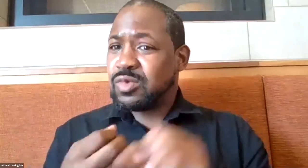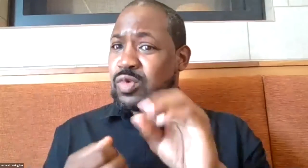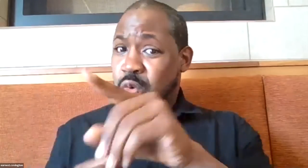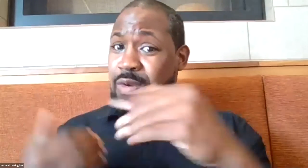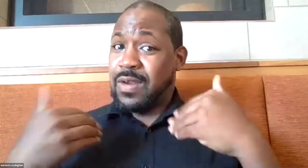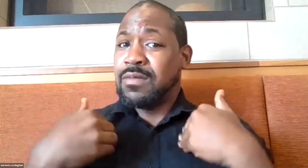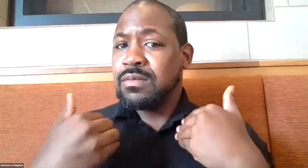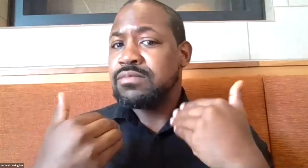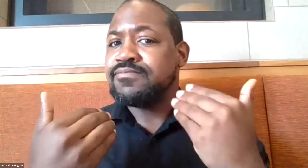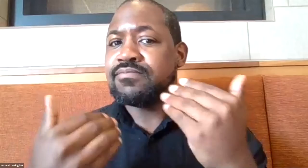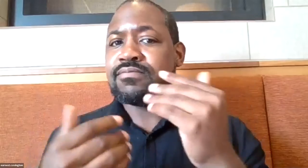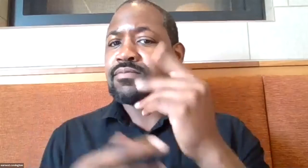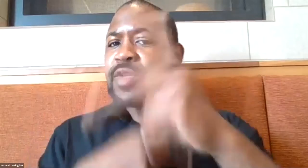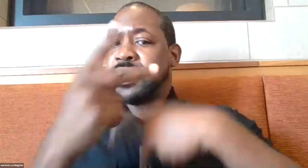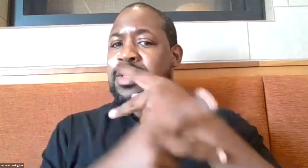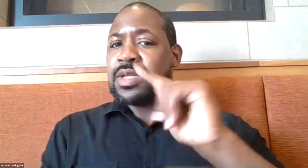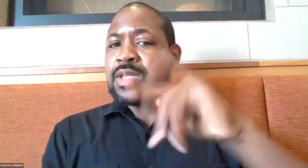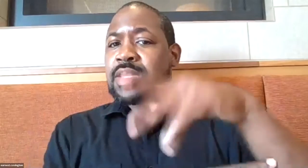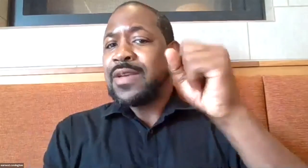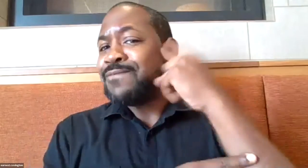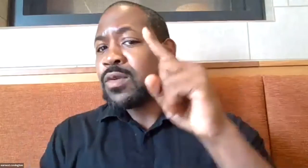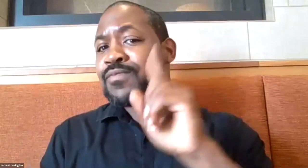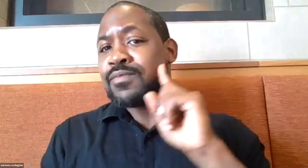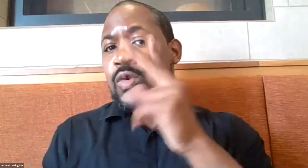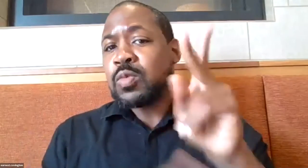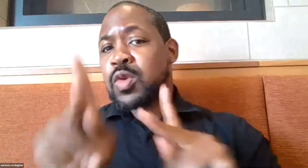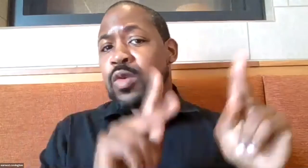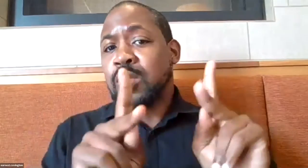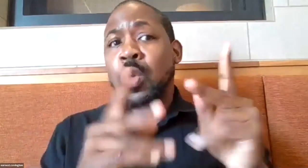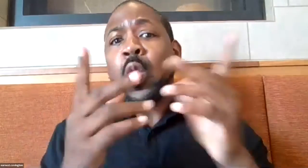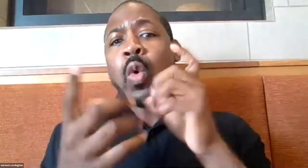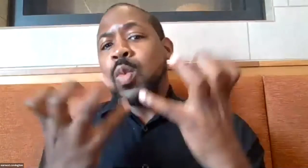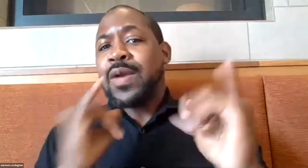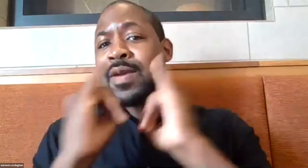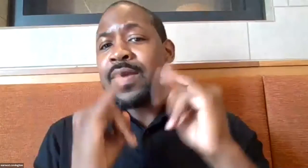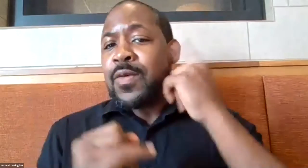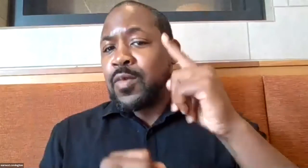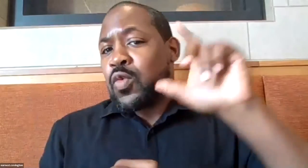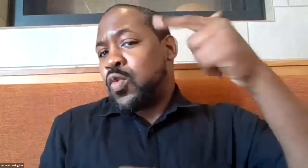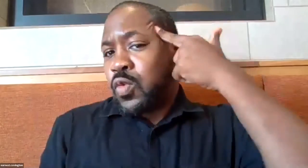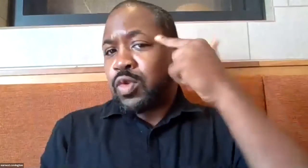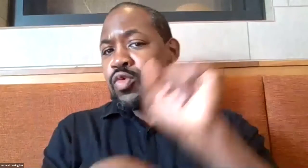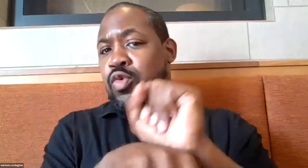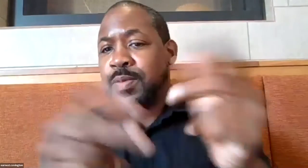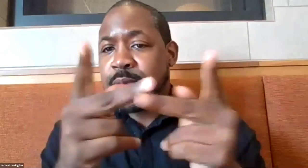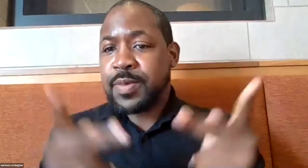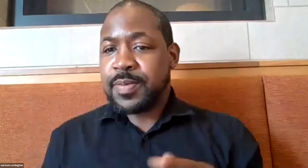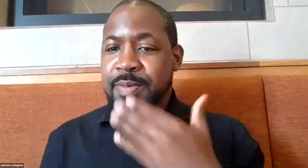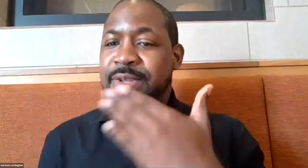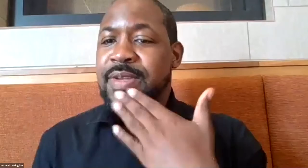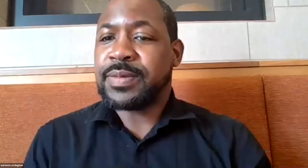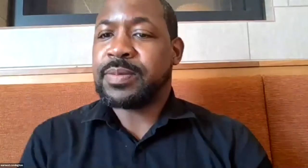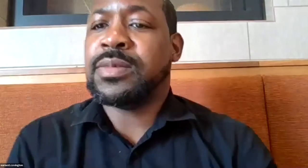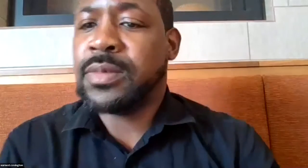explain the vocabulary. Do you have something that can elaborate on that, the tips for the deaf and hard of hearing people who are going to